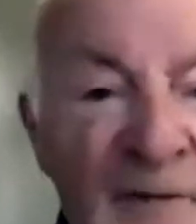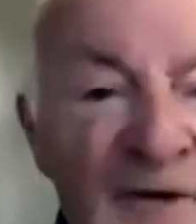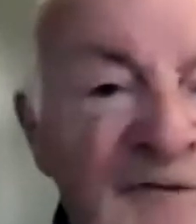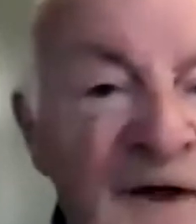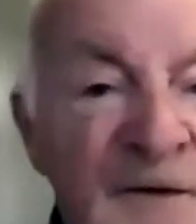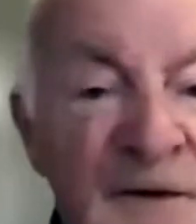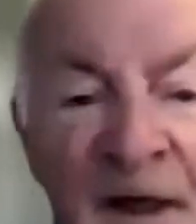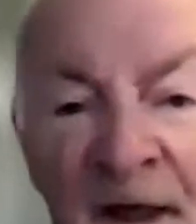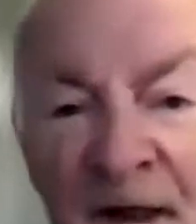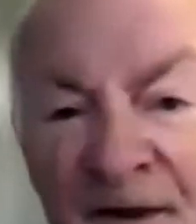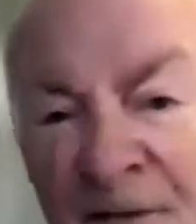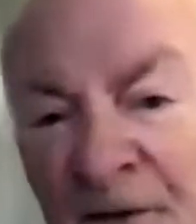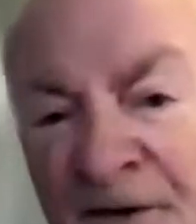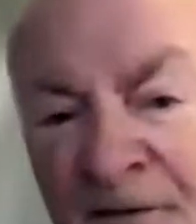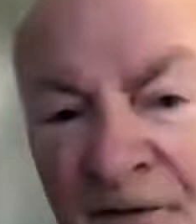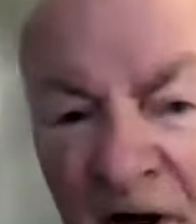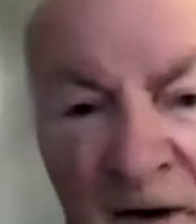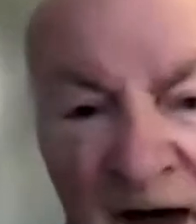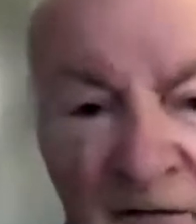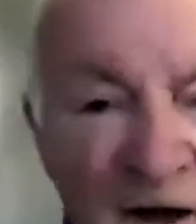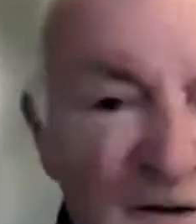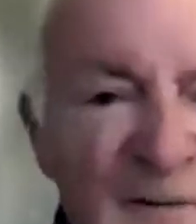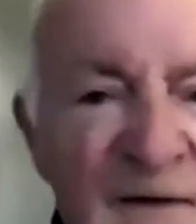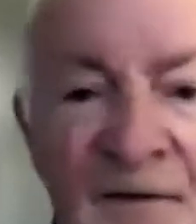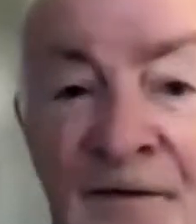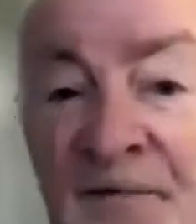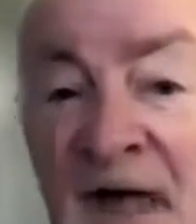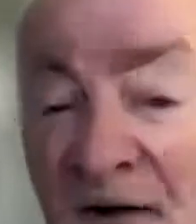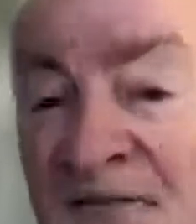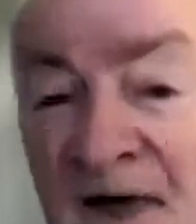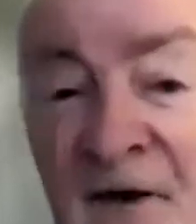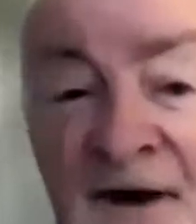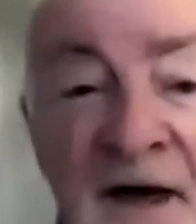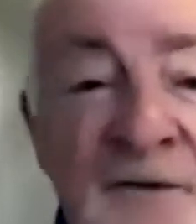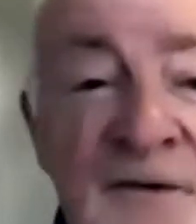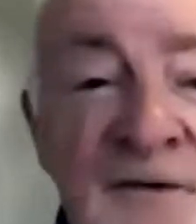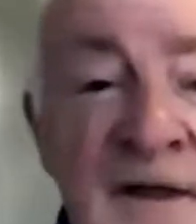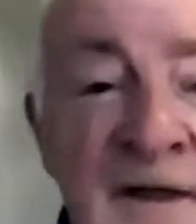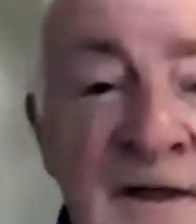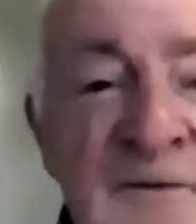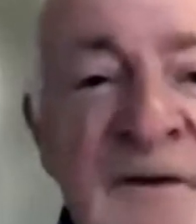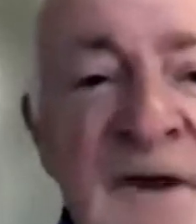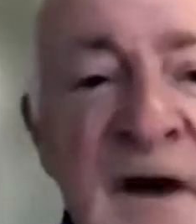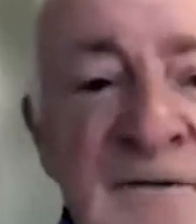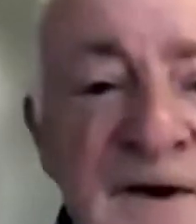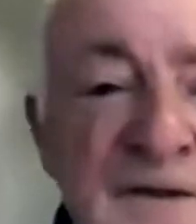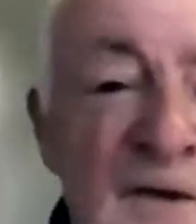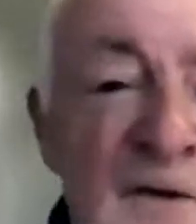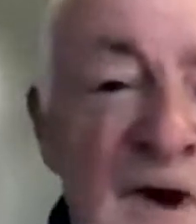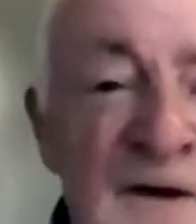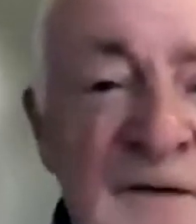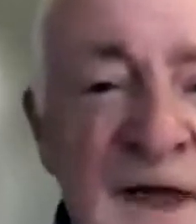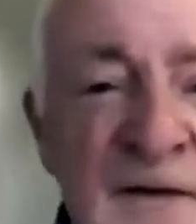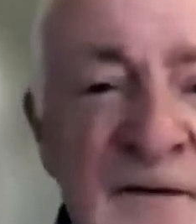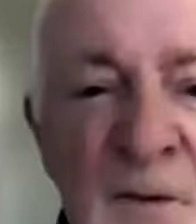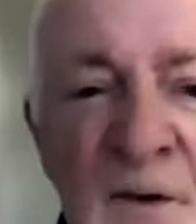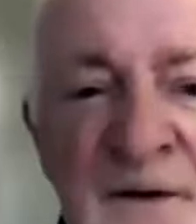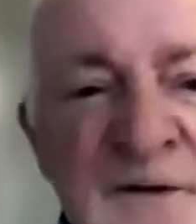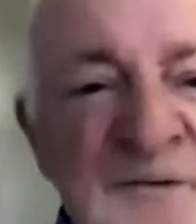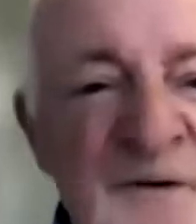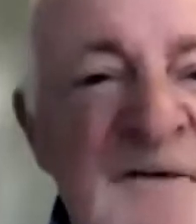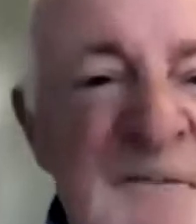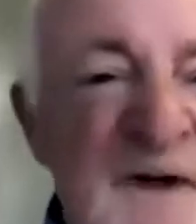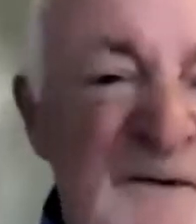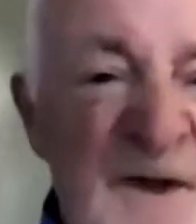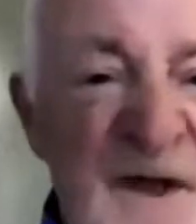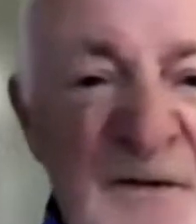out to people affected. These were due to go out last month. Have they gone out? And given that COVID is on the rise again, doesn't